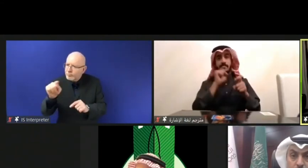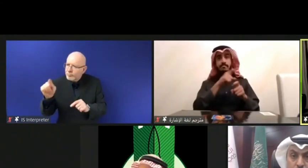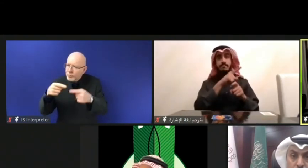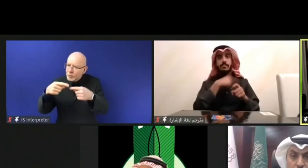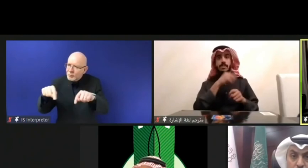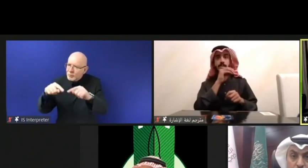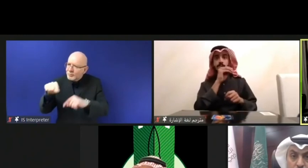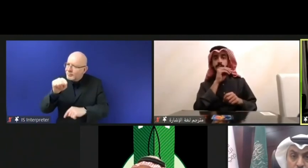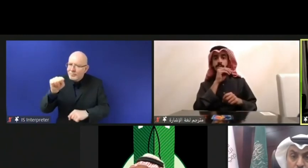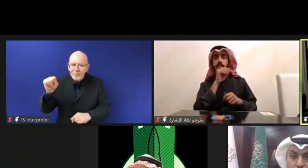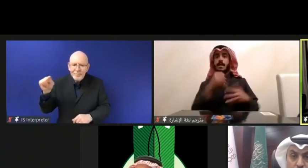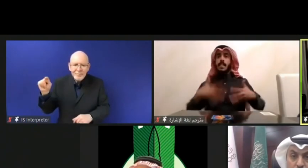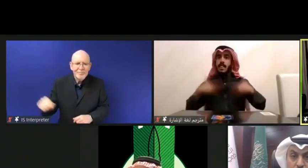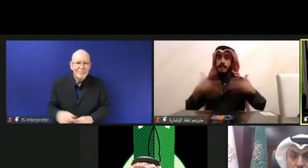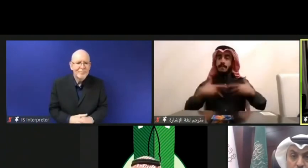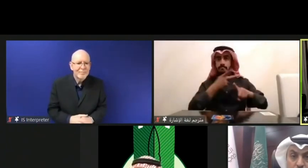into consideration